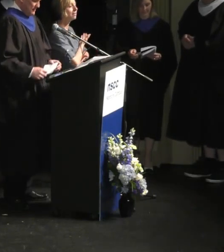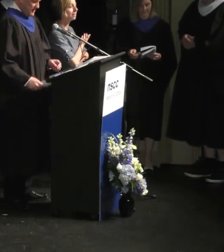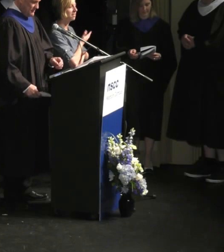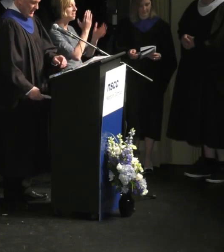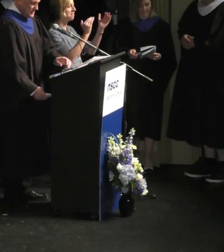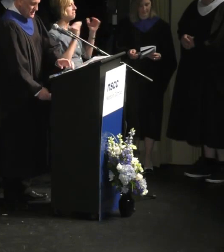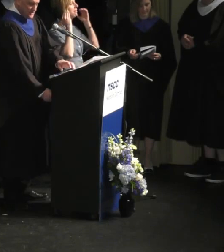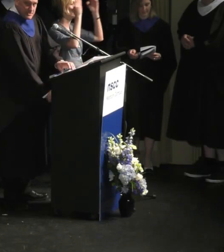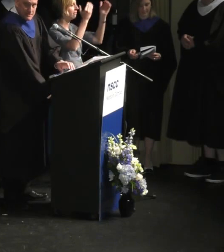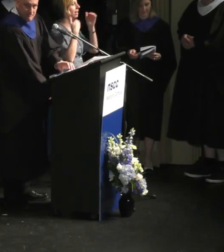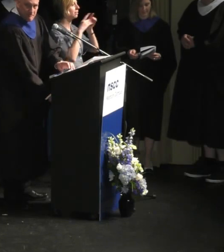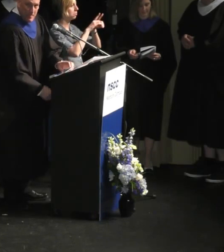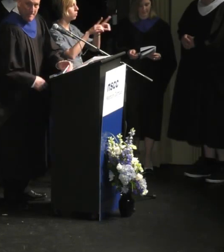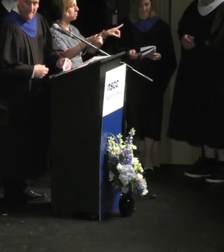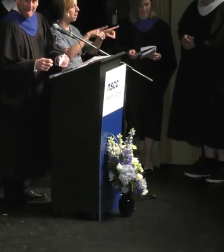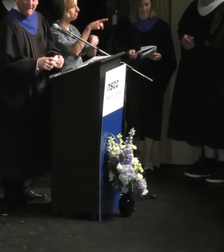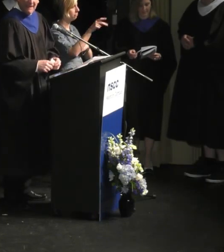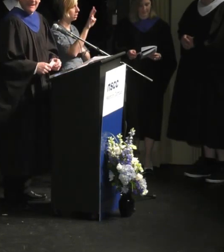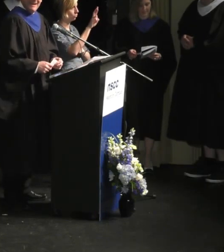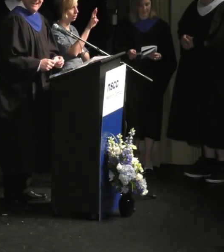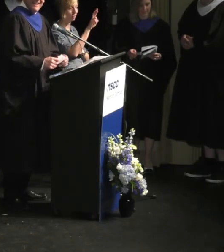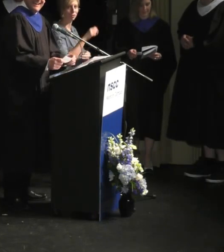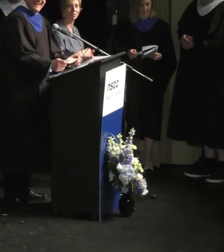in Public Relations.